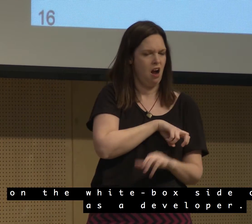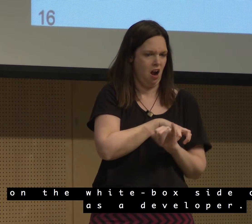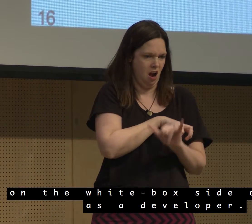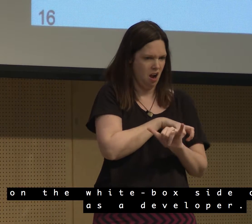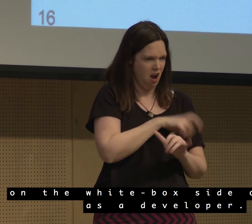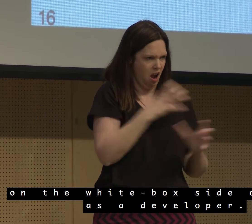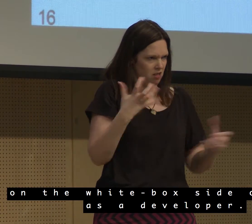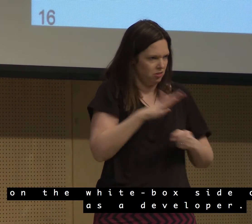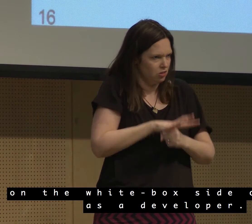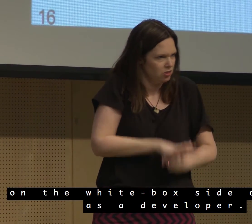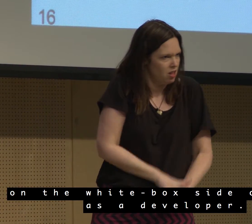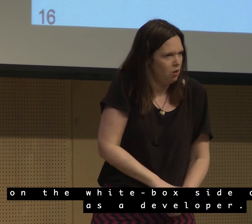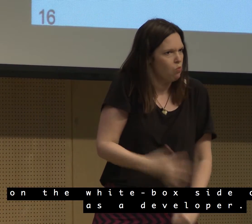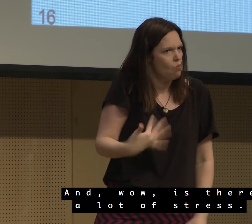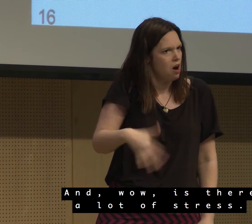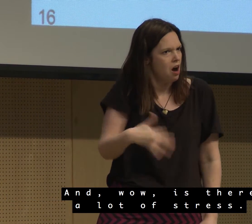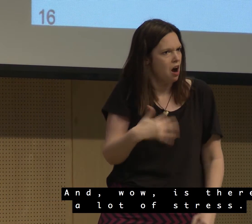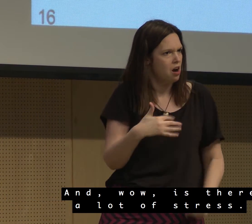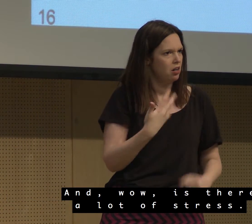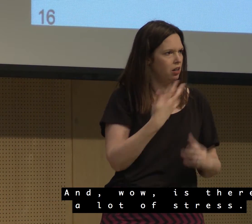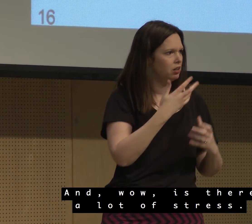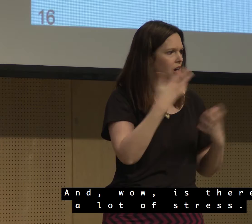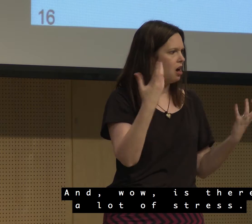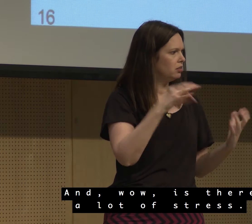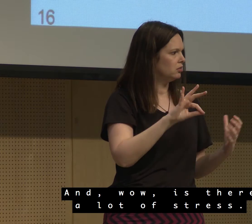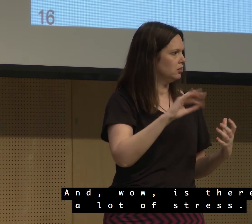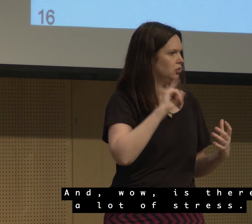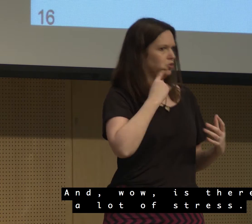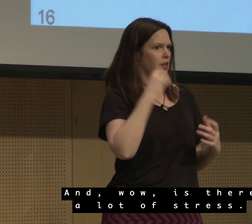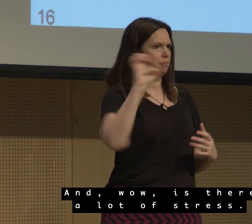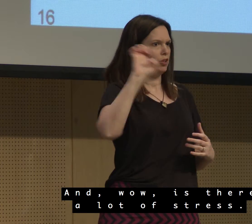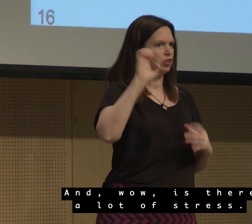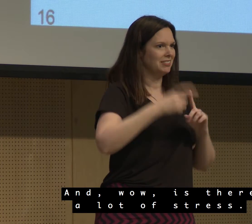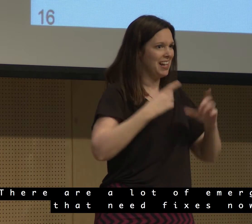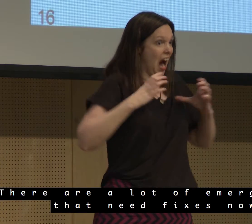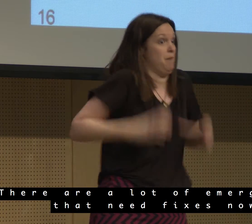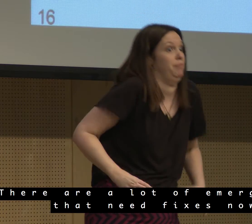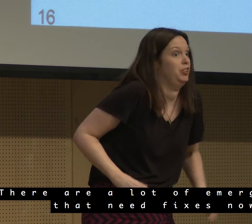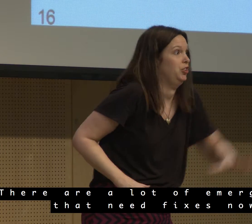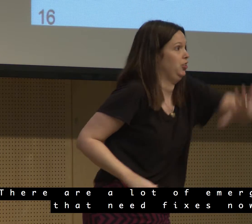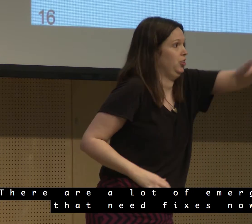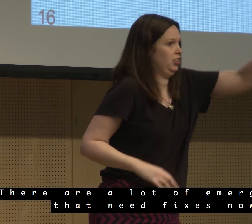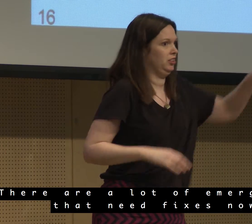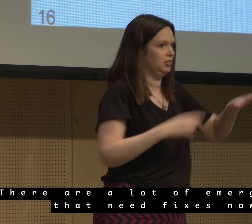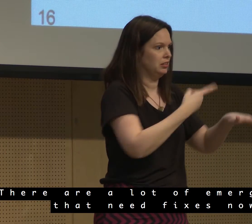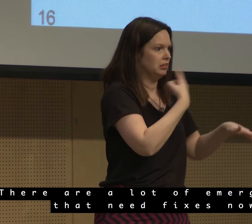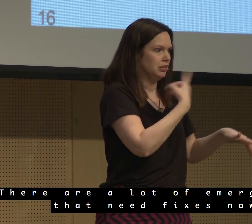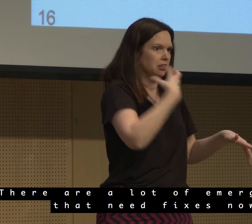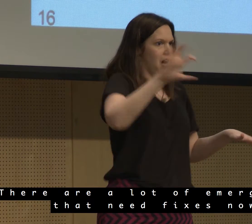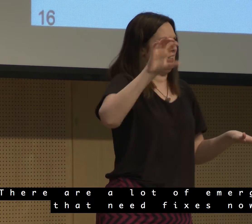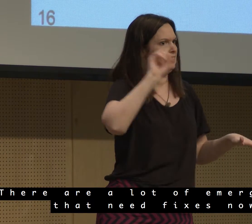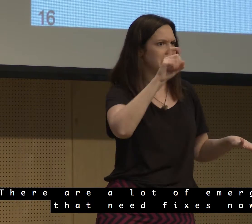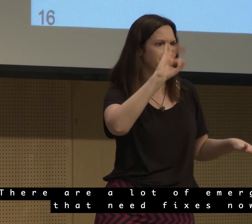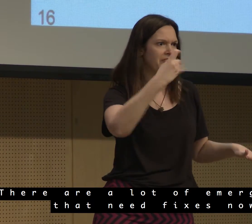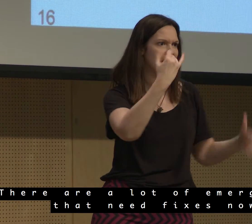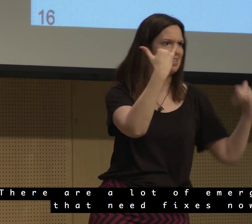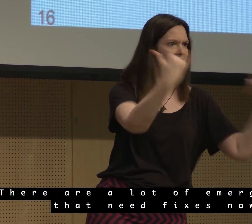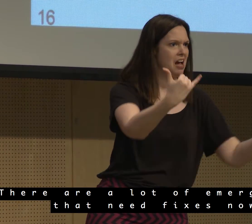it as a developer. And wow, is there a lot of stress. There are a lot of emergencies that need fixes